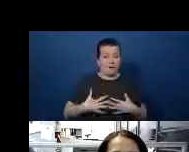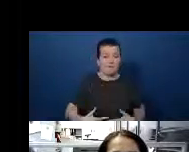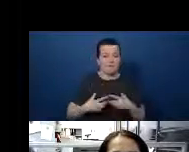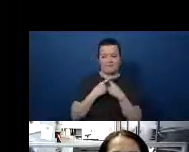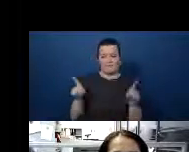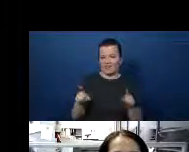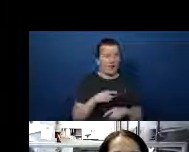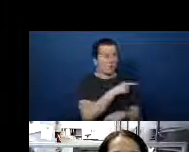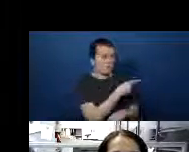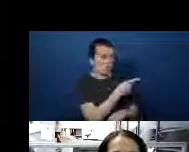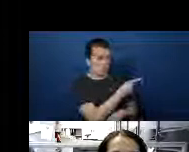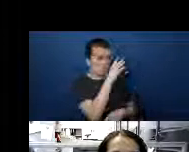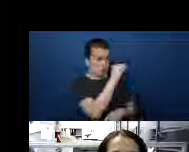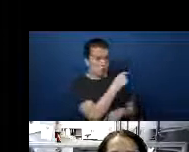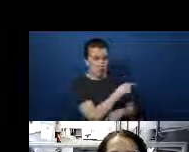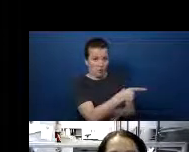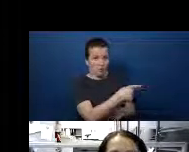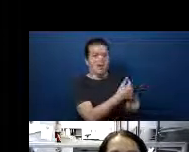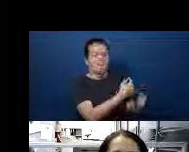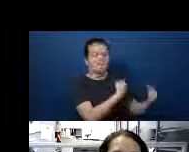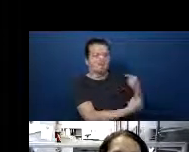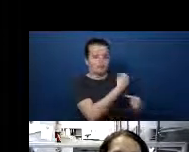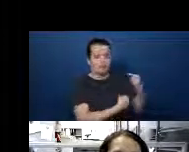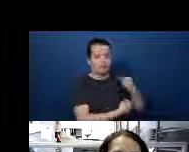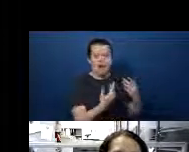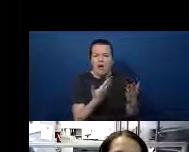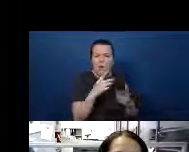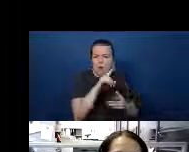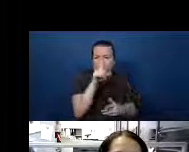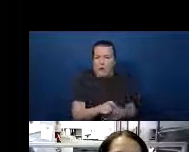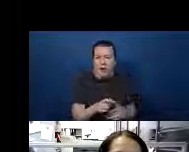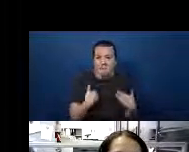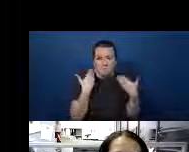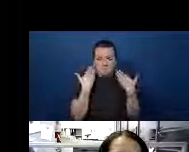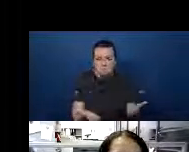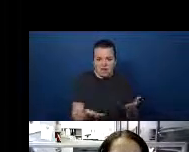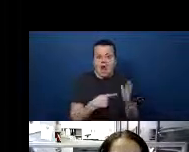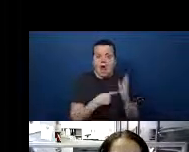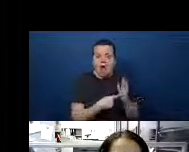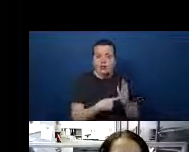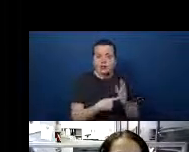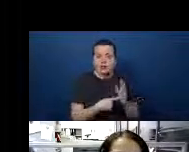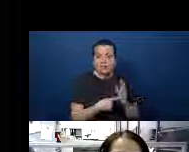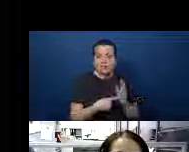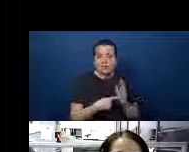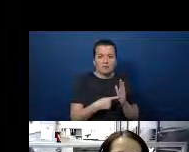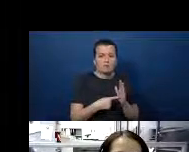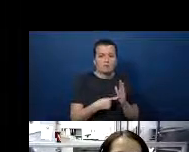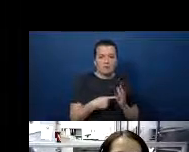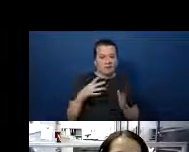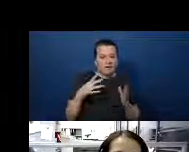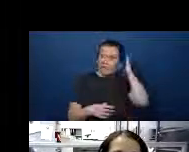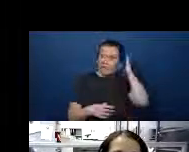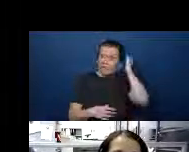class who would bully me without any reason. For example, they dragged my head during break. Teacher